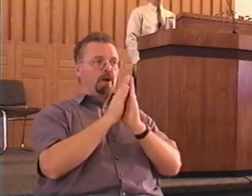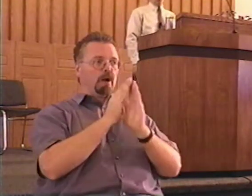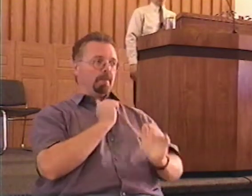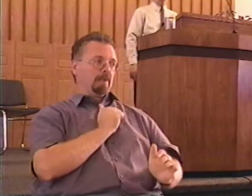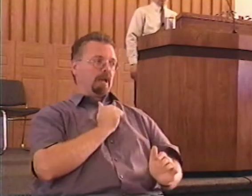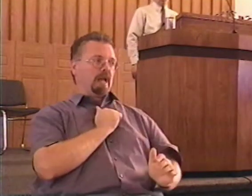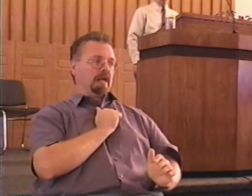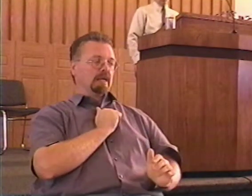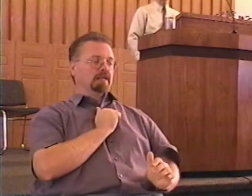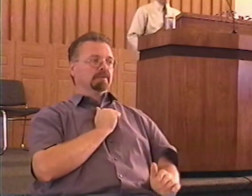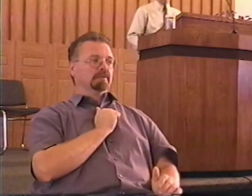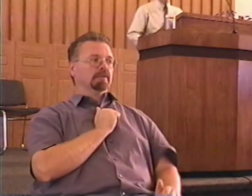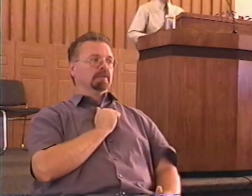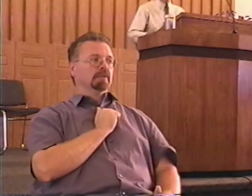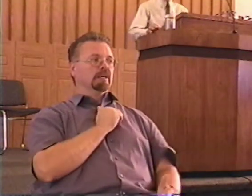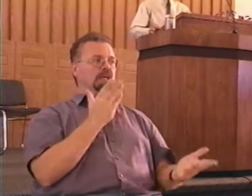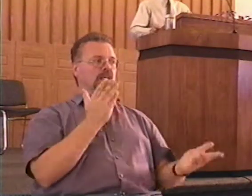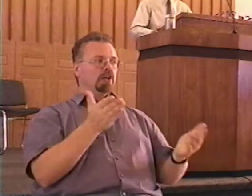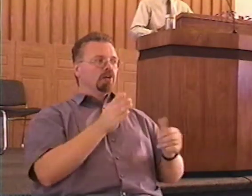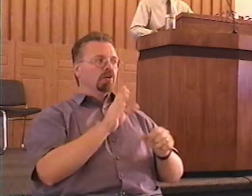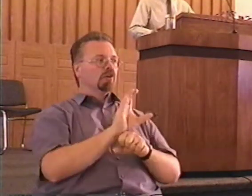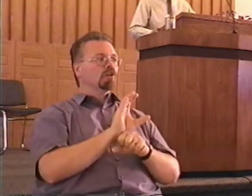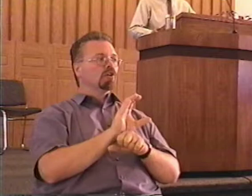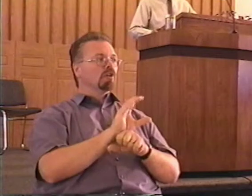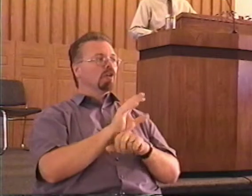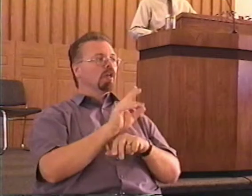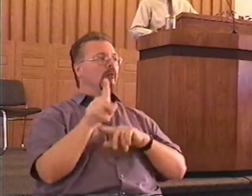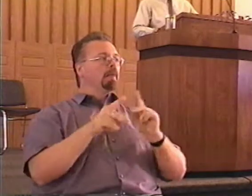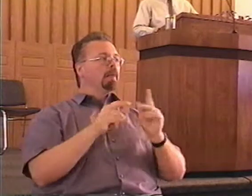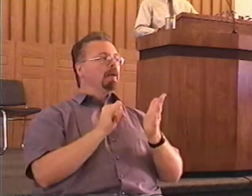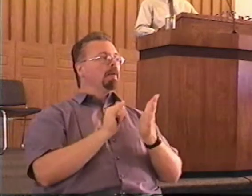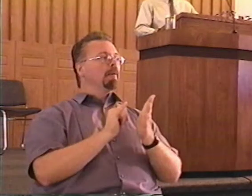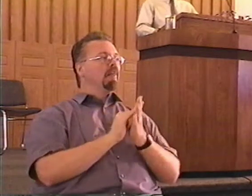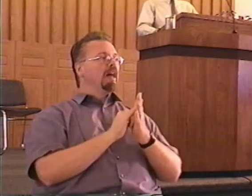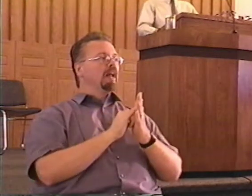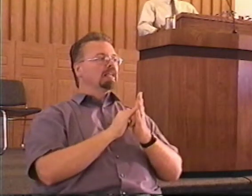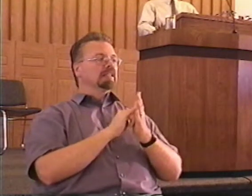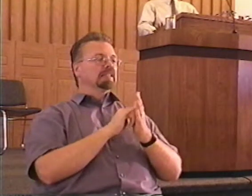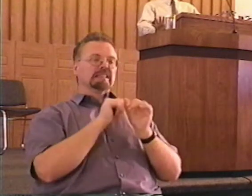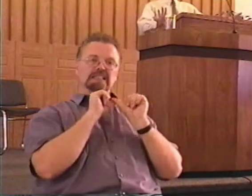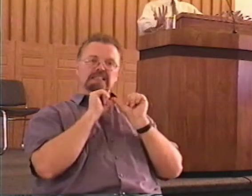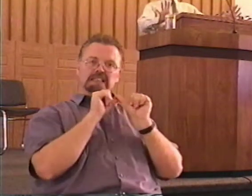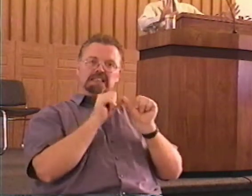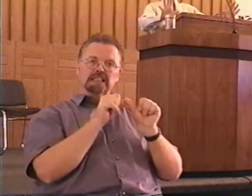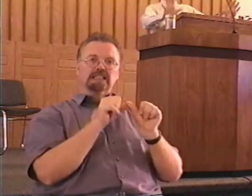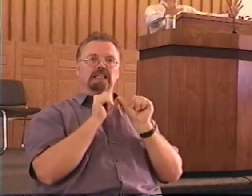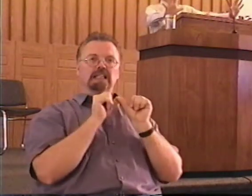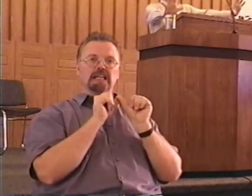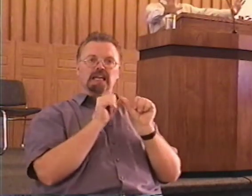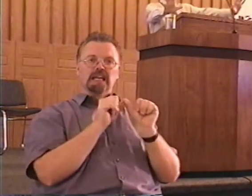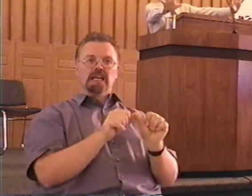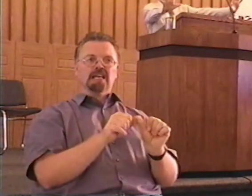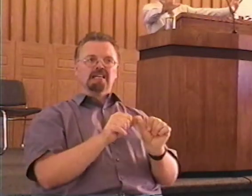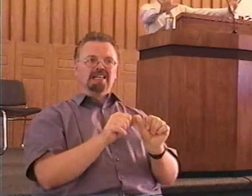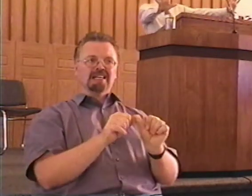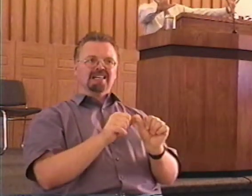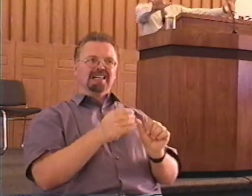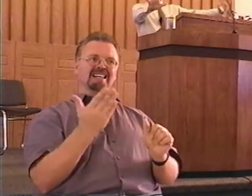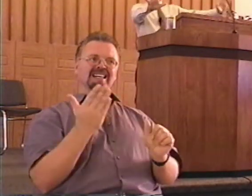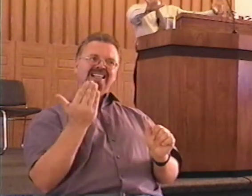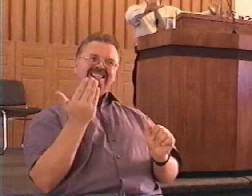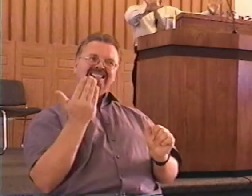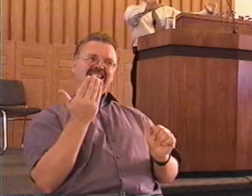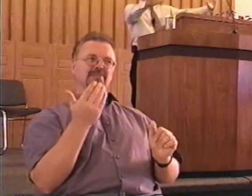this church that for those of you who consistently seem to just